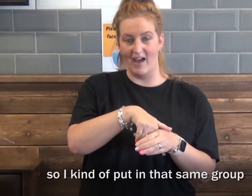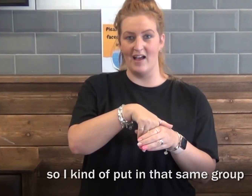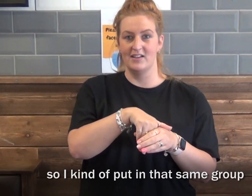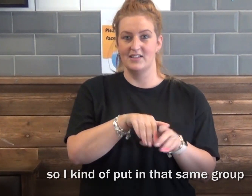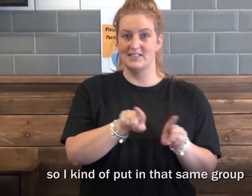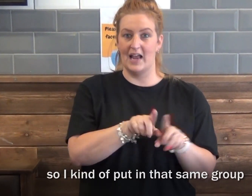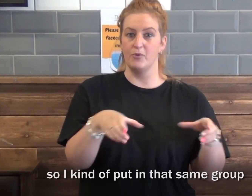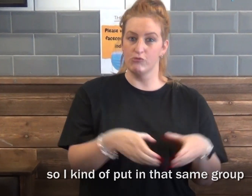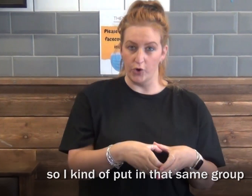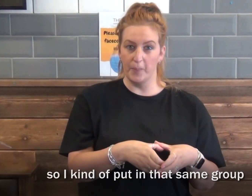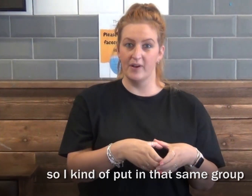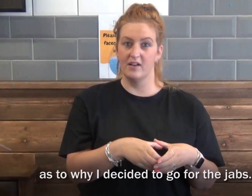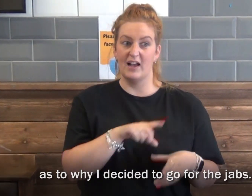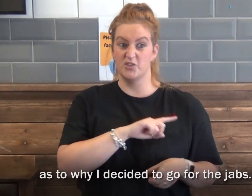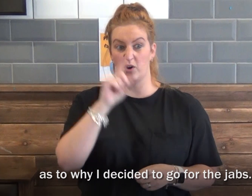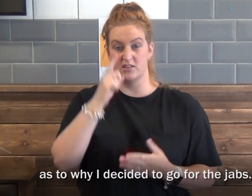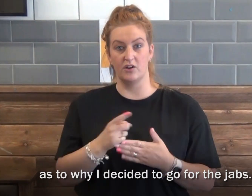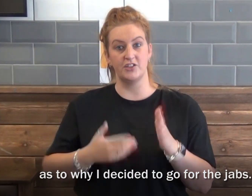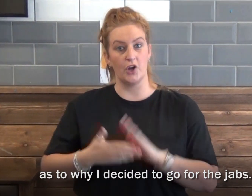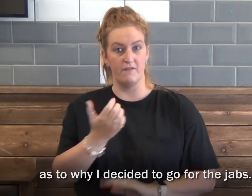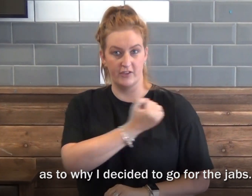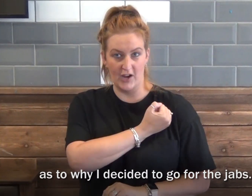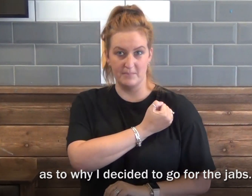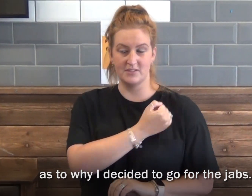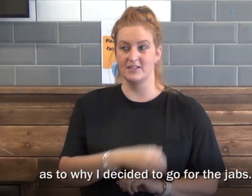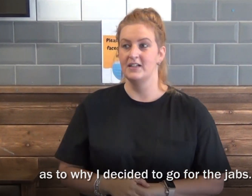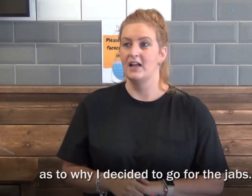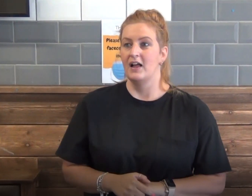that same group as to why I decided to go for the jabs.